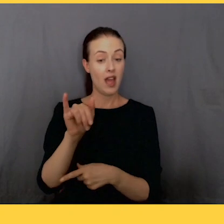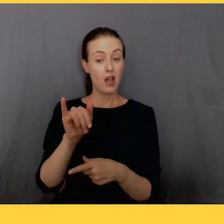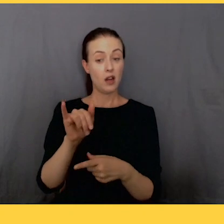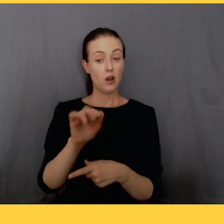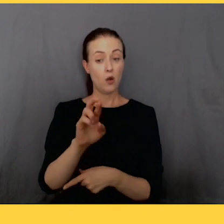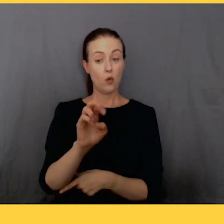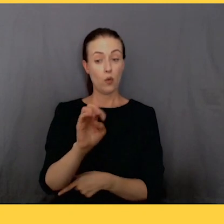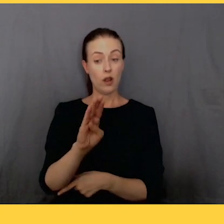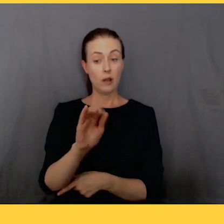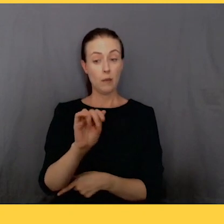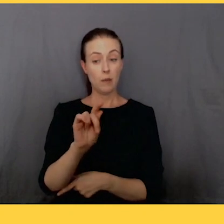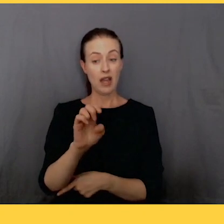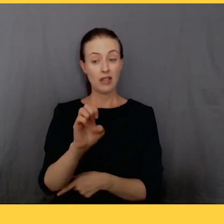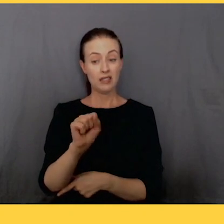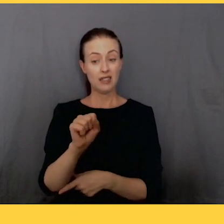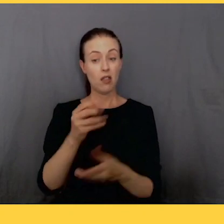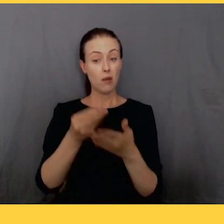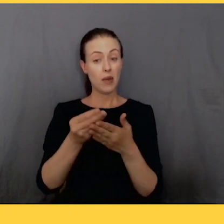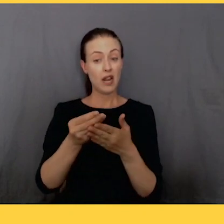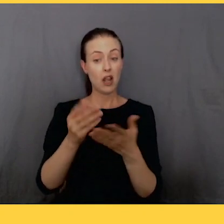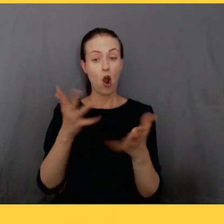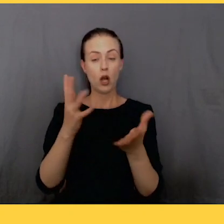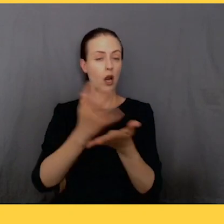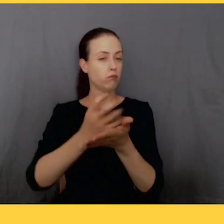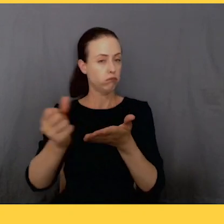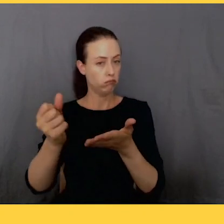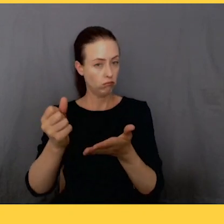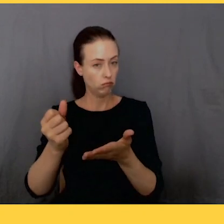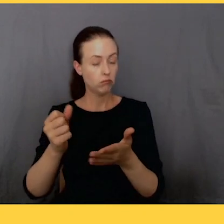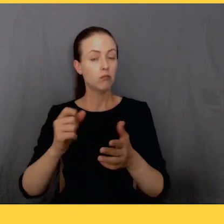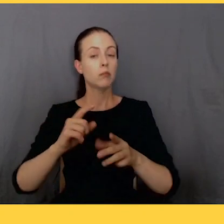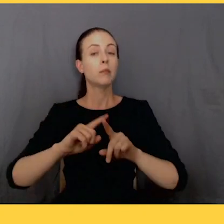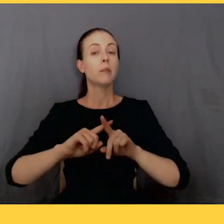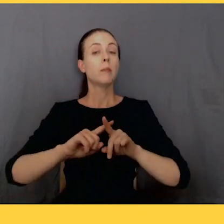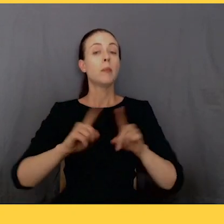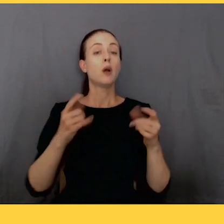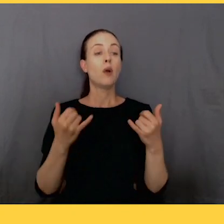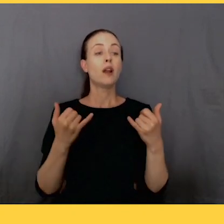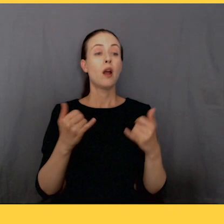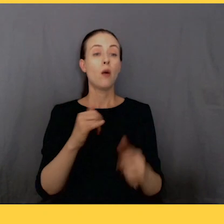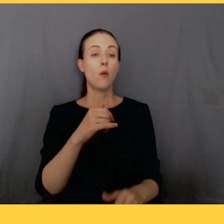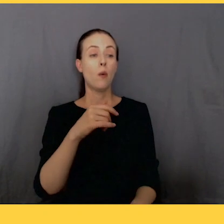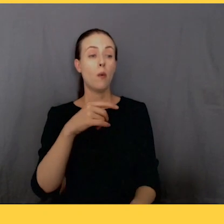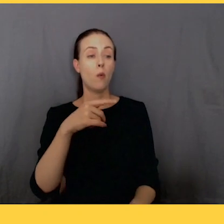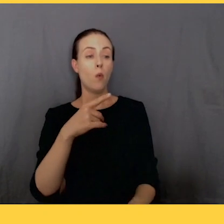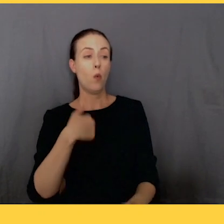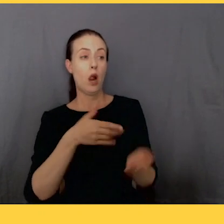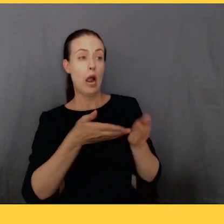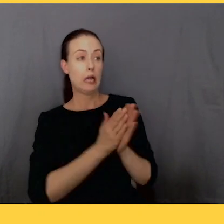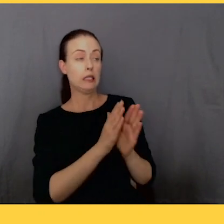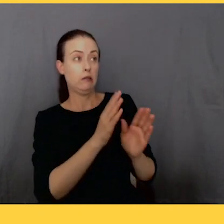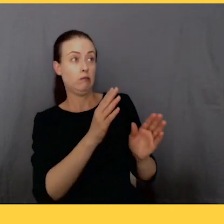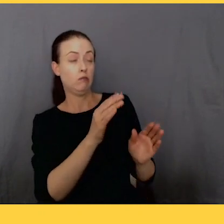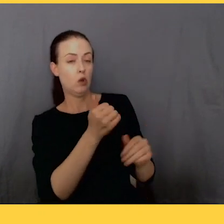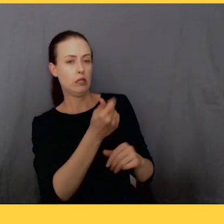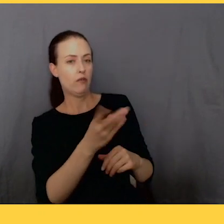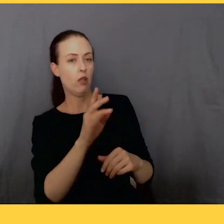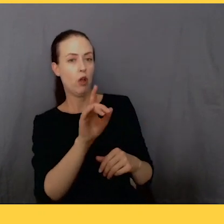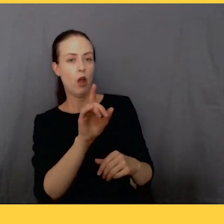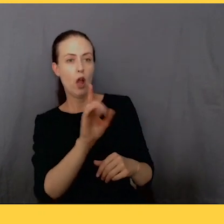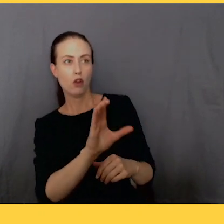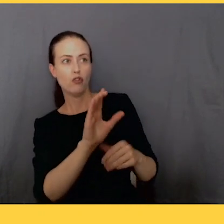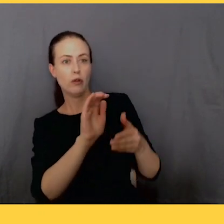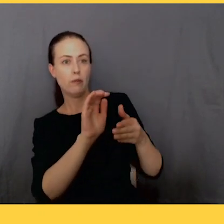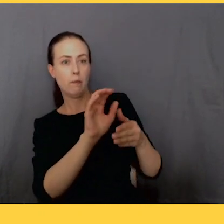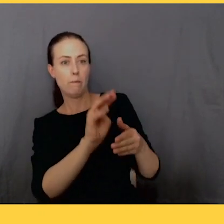been allocated, but we're currently at the Public Utilities Commission asking for several $100 million